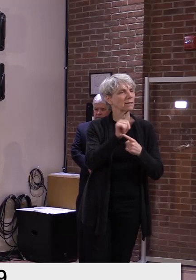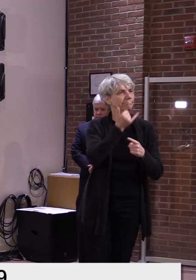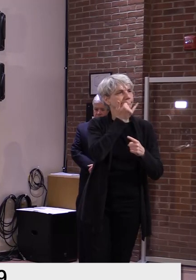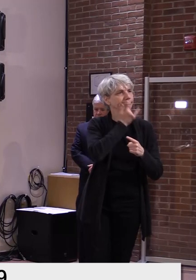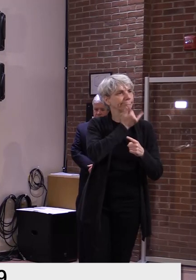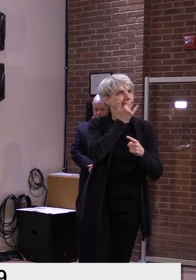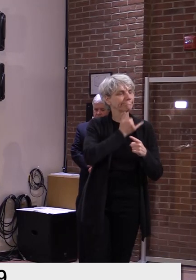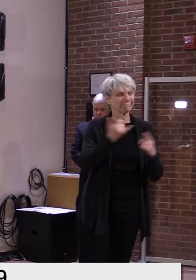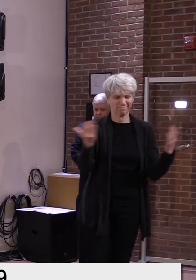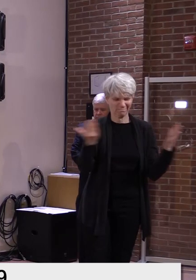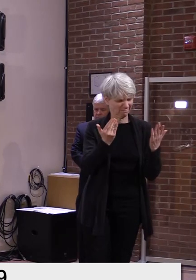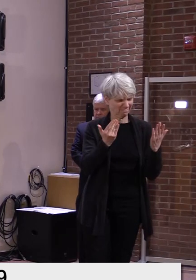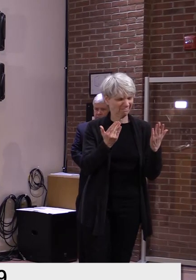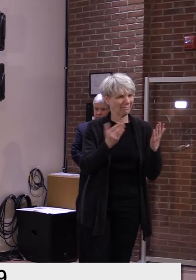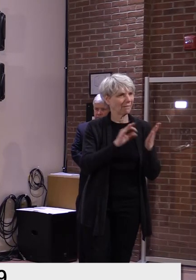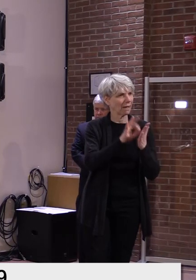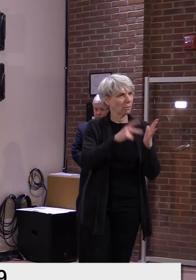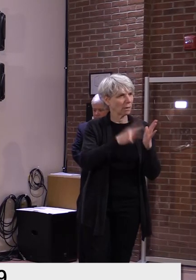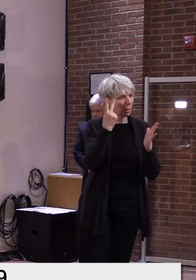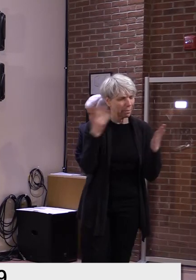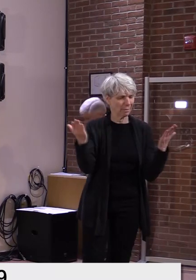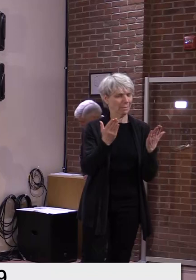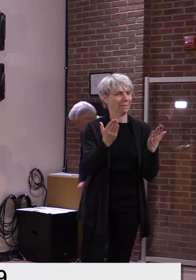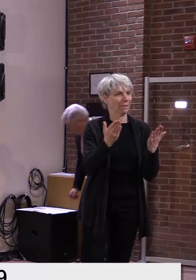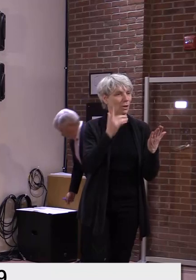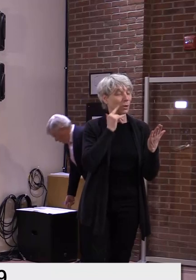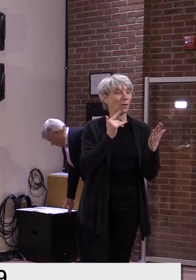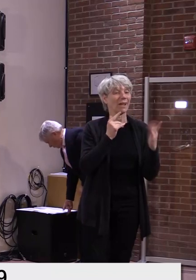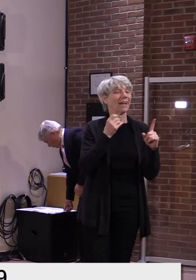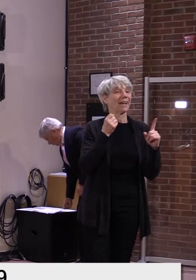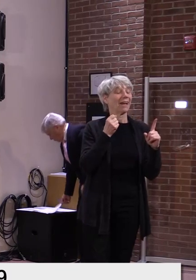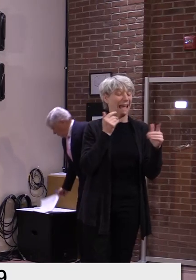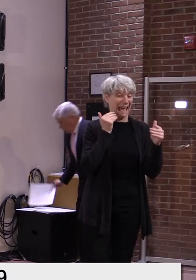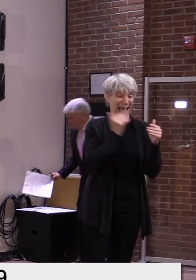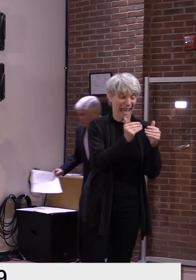to approach an 80% vaccination rate for those that qualify,